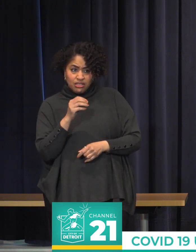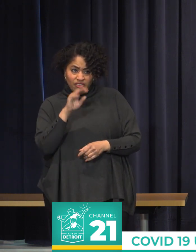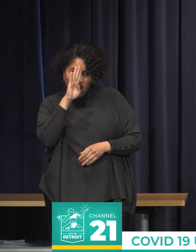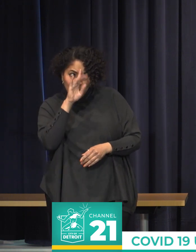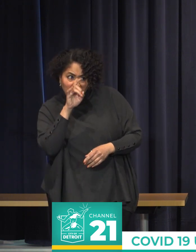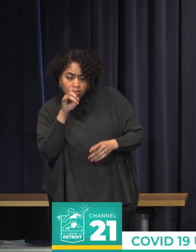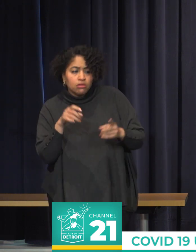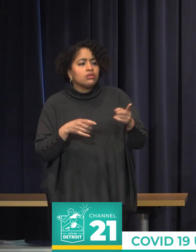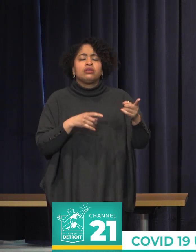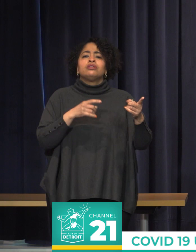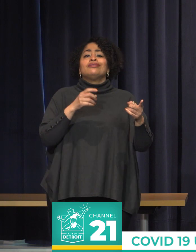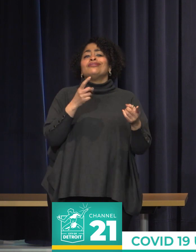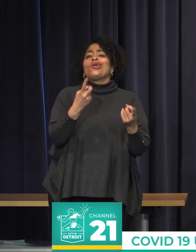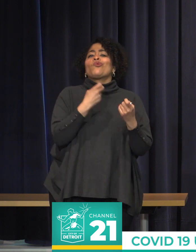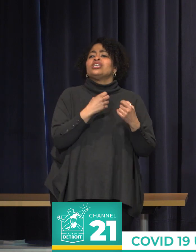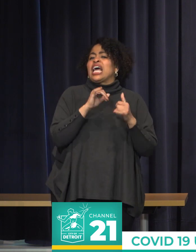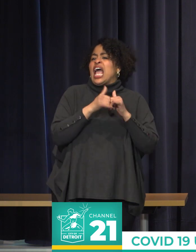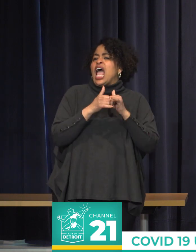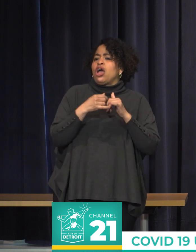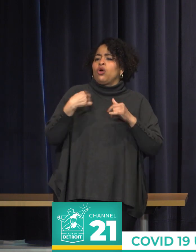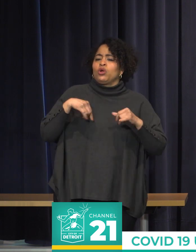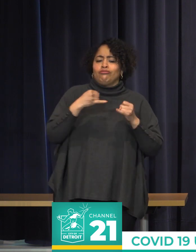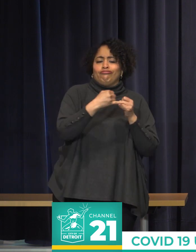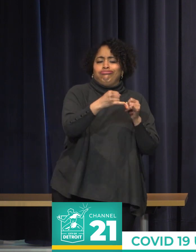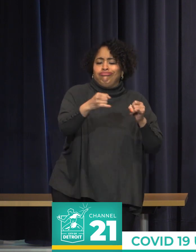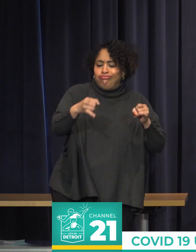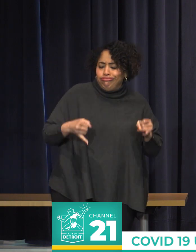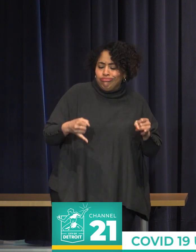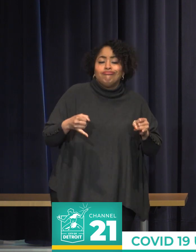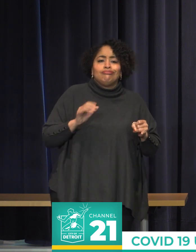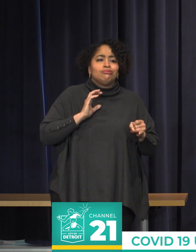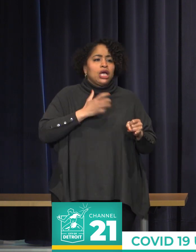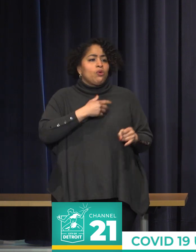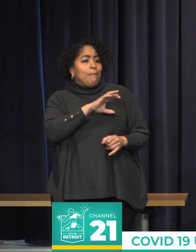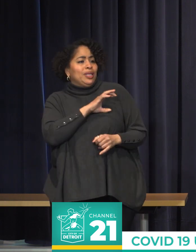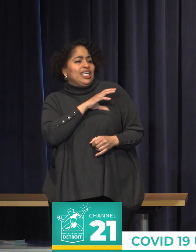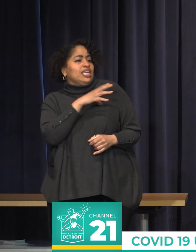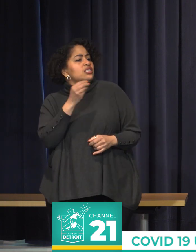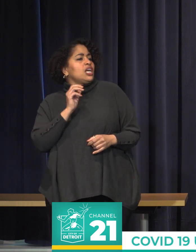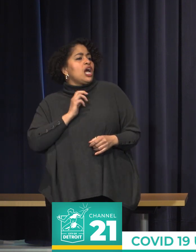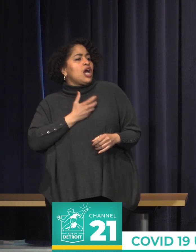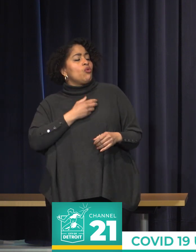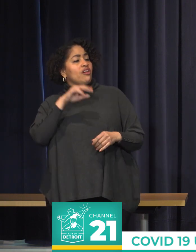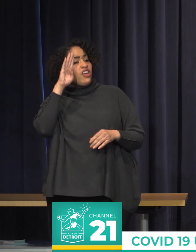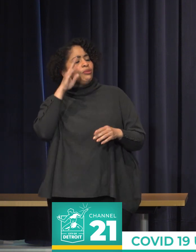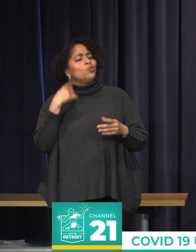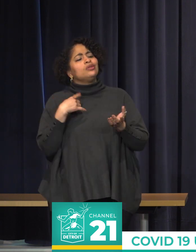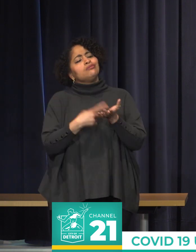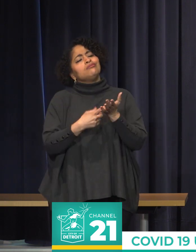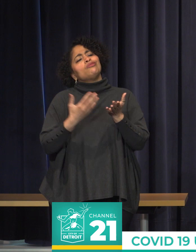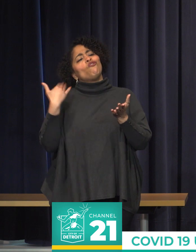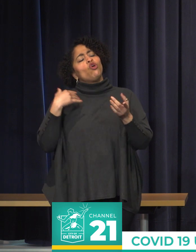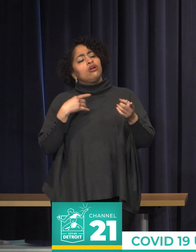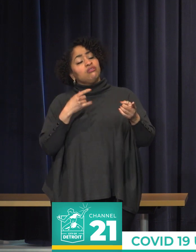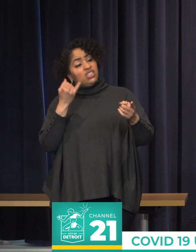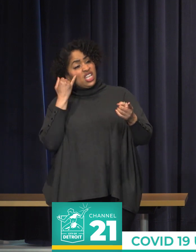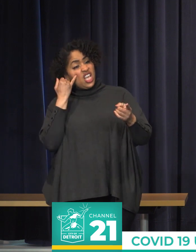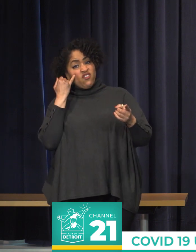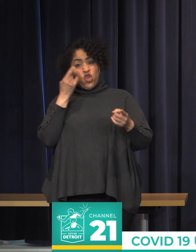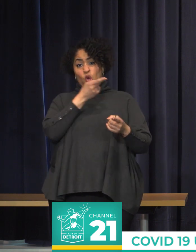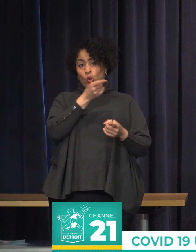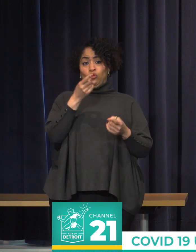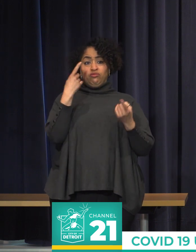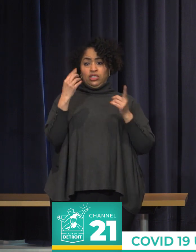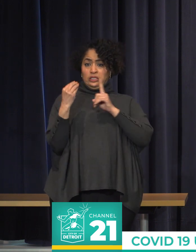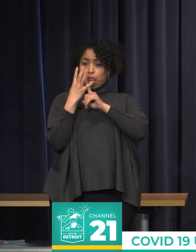question is, how is the quarantining of police and firefighters happening? And so we've talked about this before. If you have been exposed